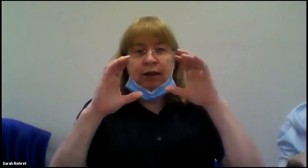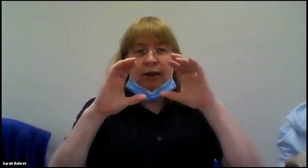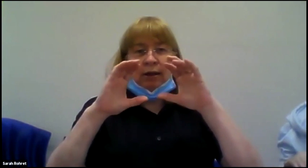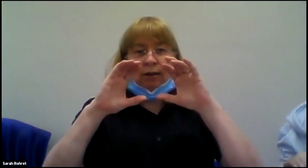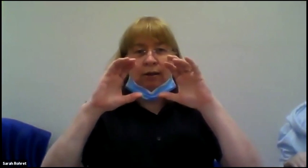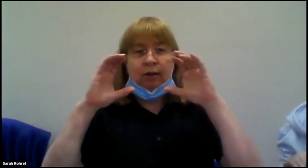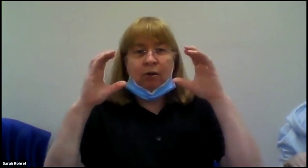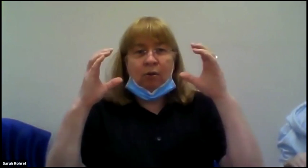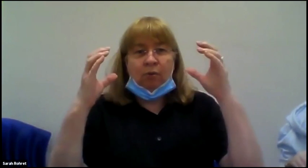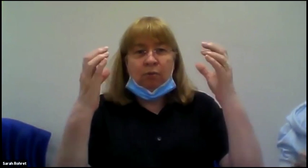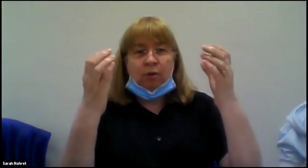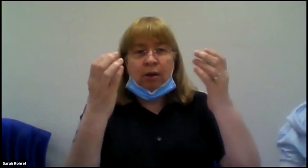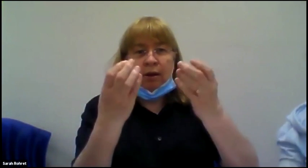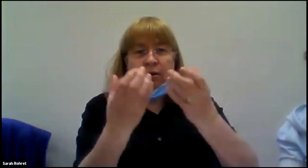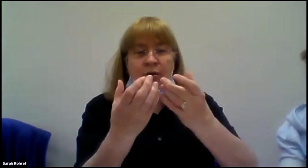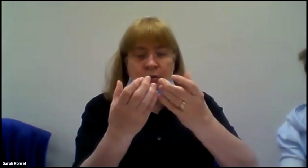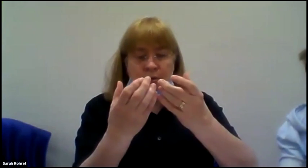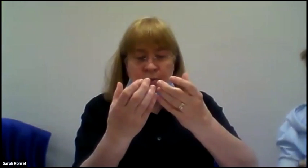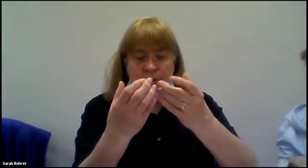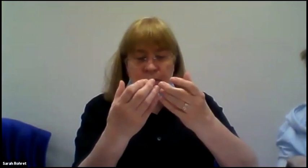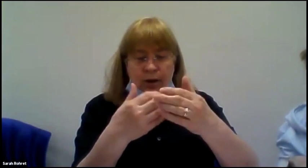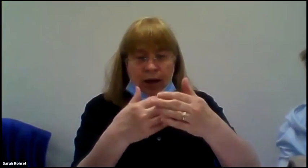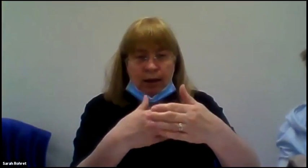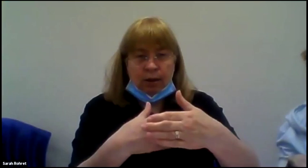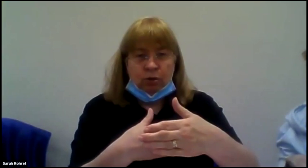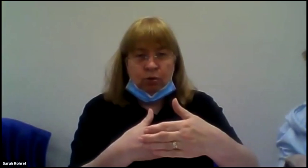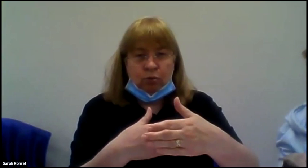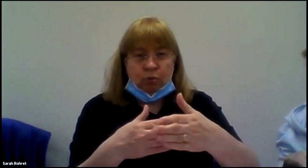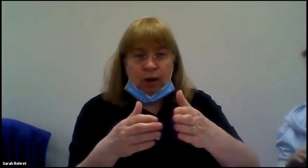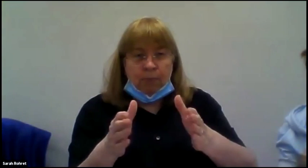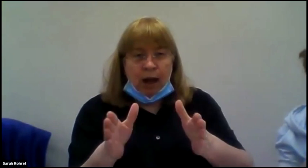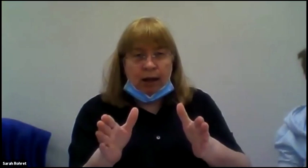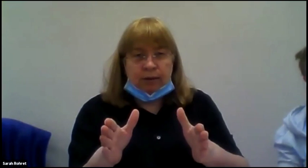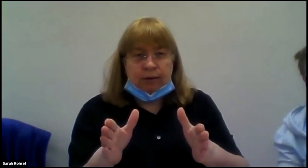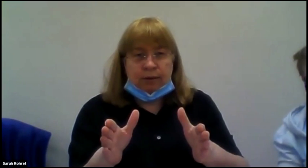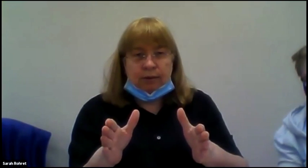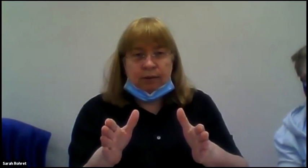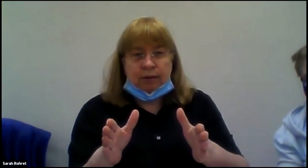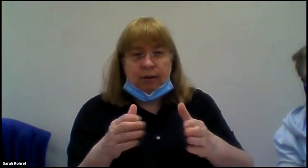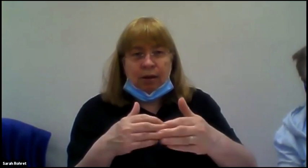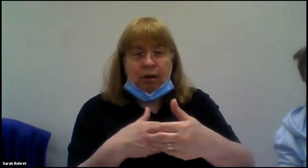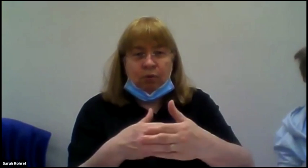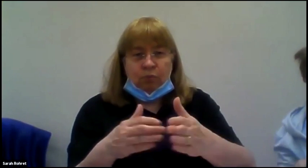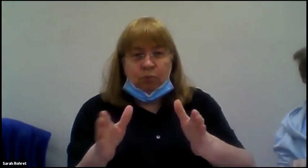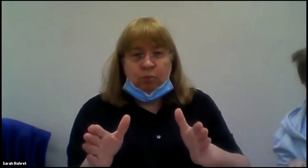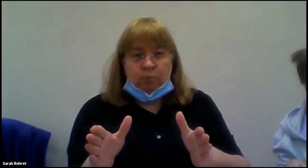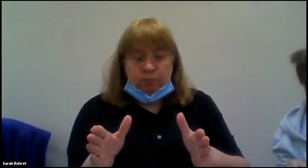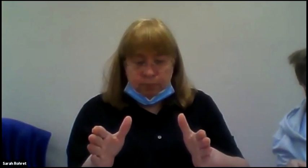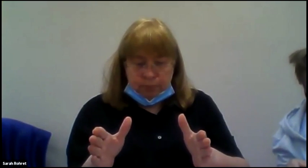C, you go in a circle, and then you do a box. Room.